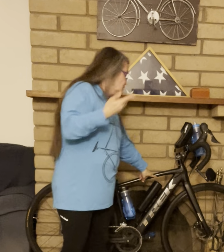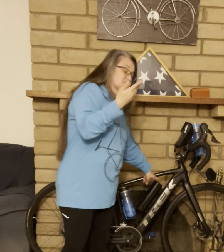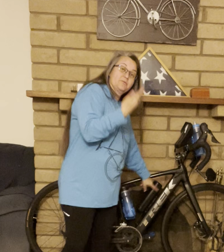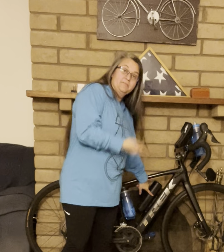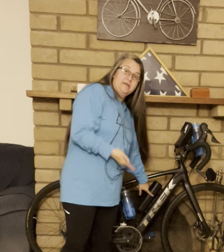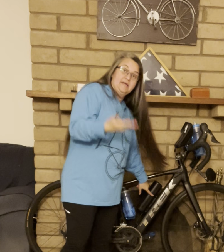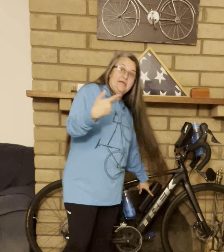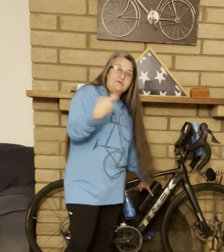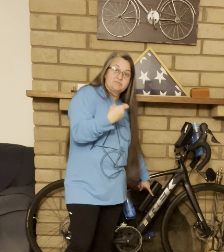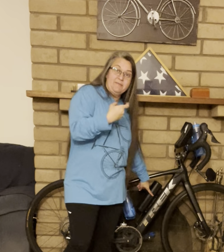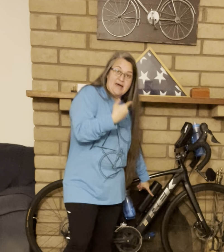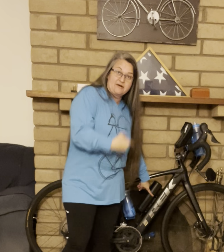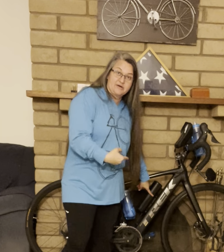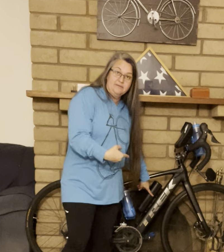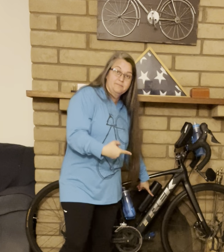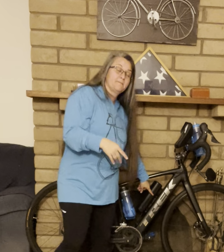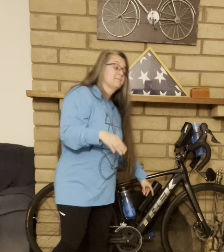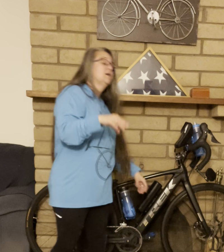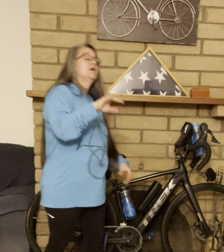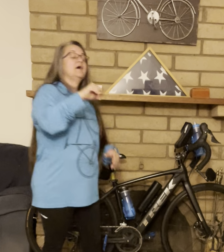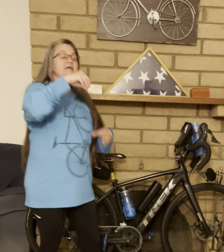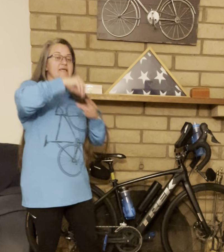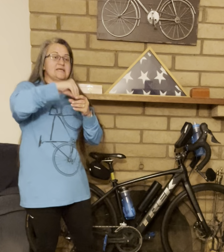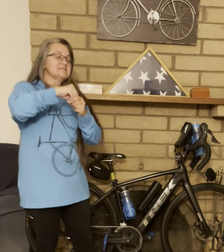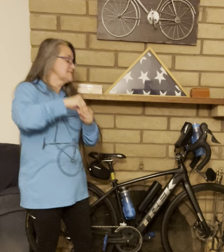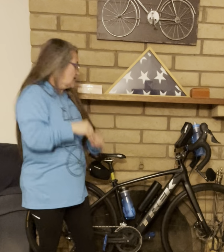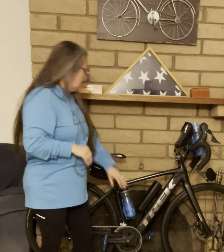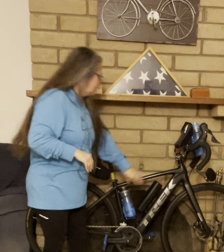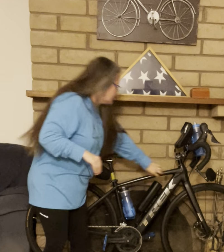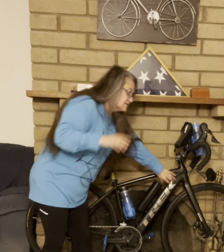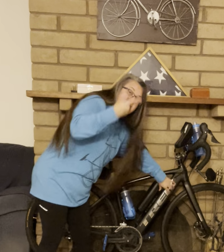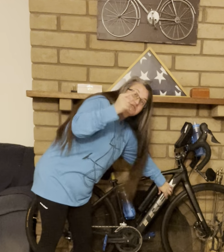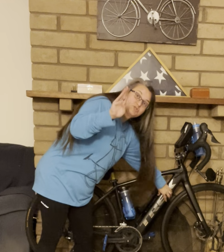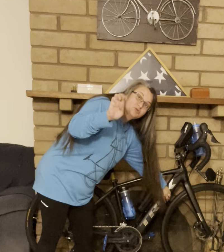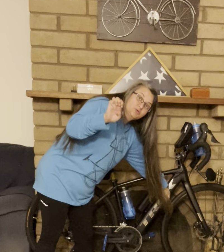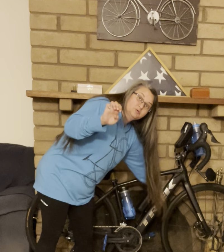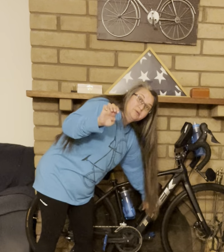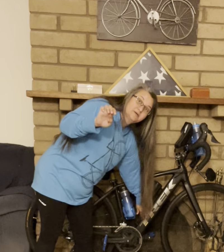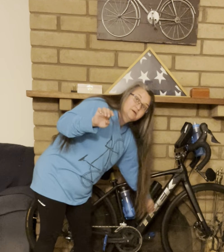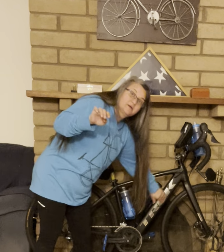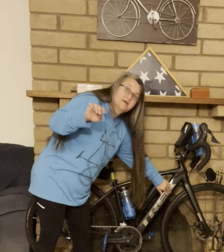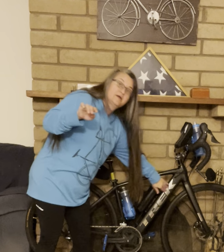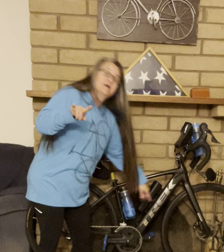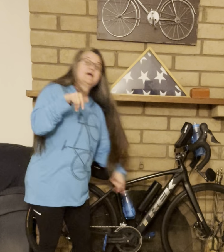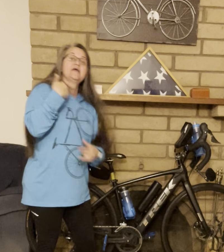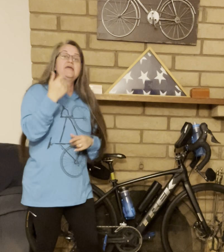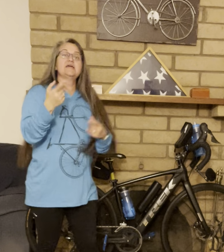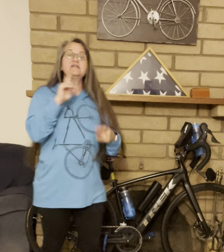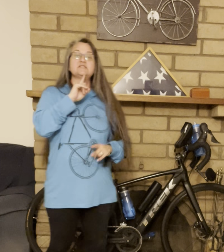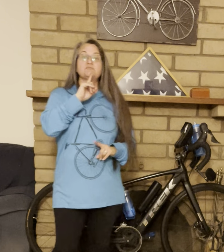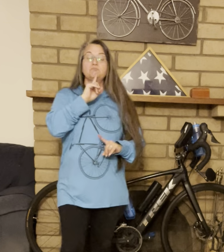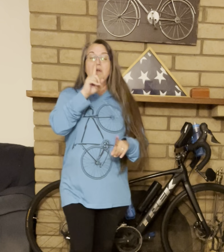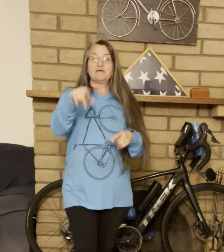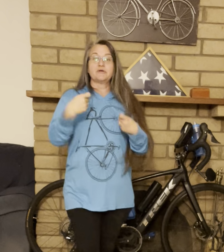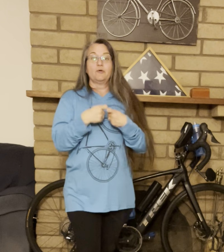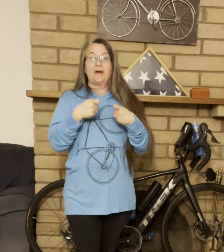So here is my battery. Inside this tube is my real